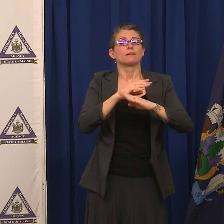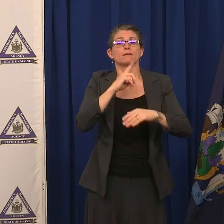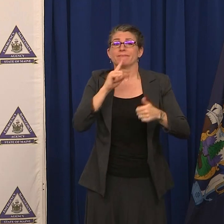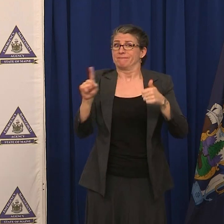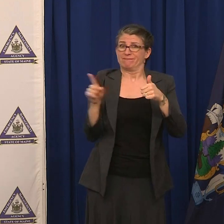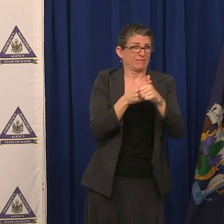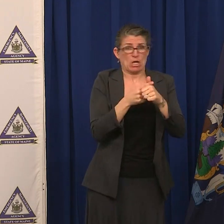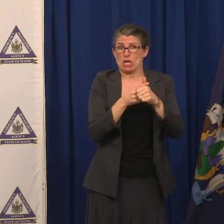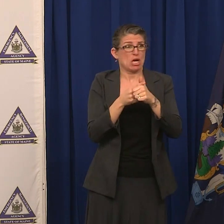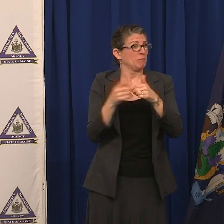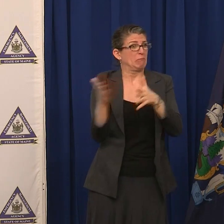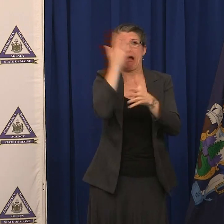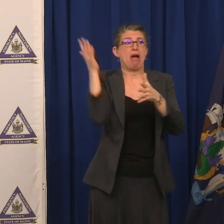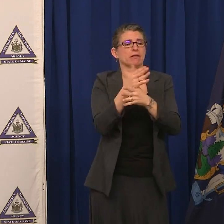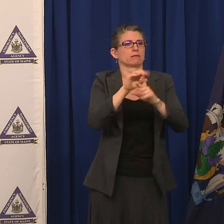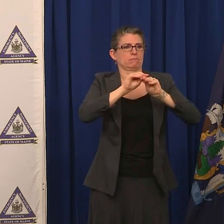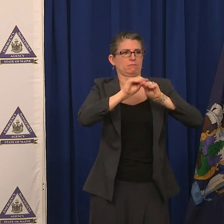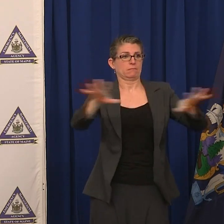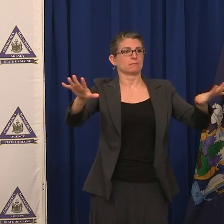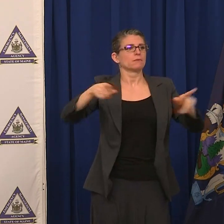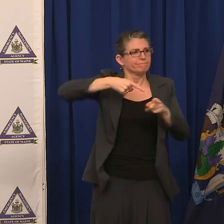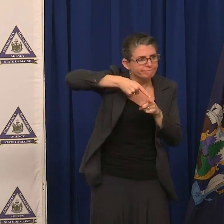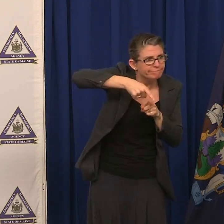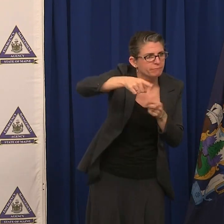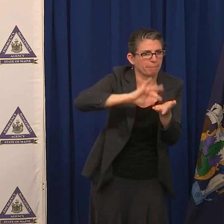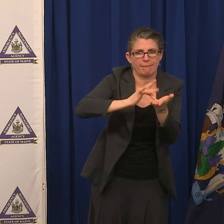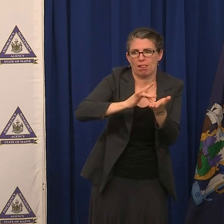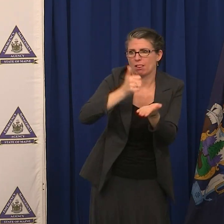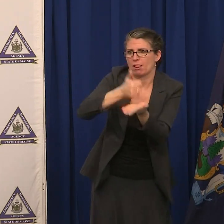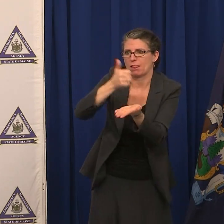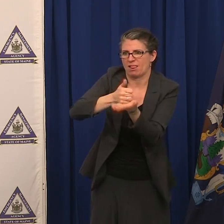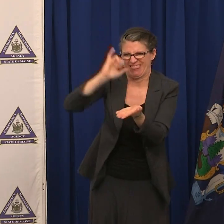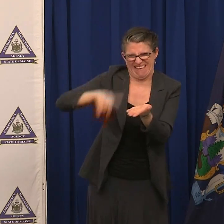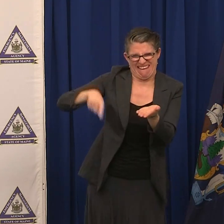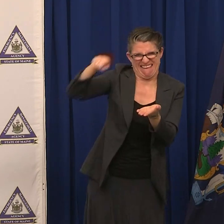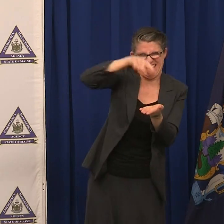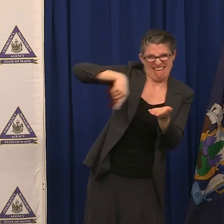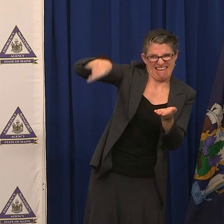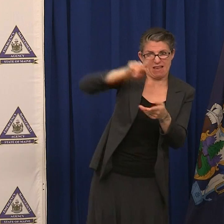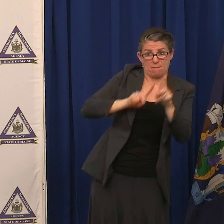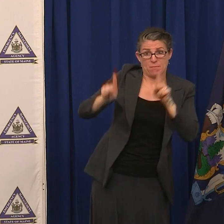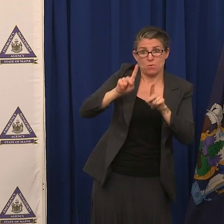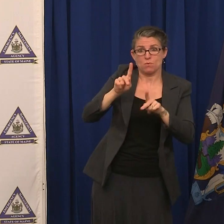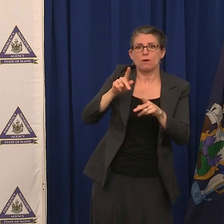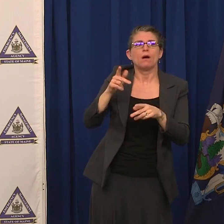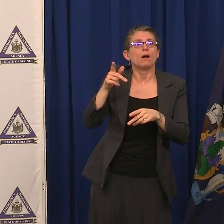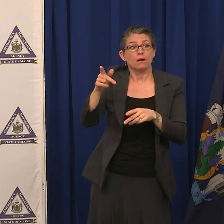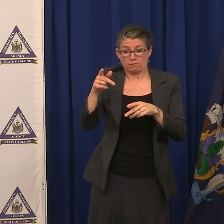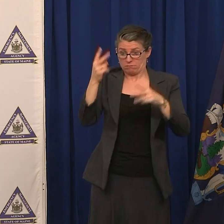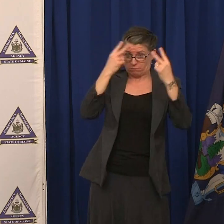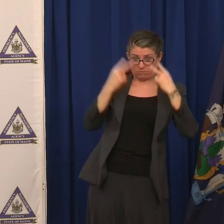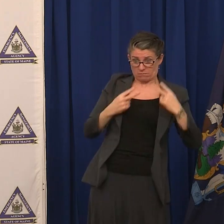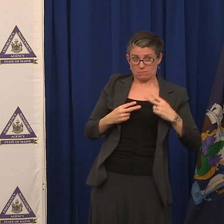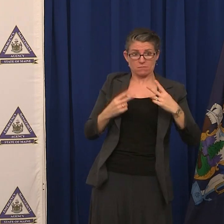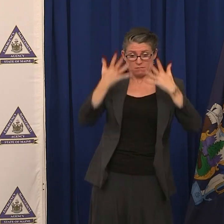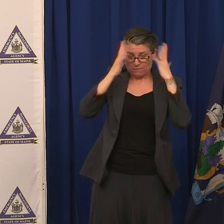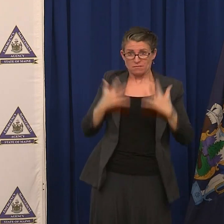day, providing care for individuals who are suspected of having or who might have